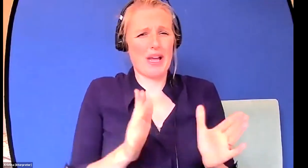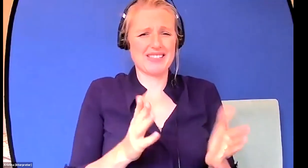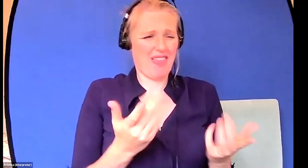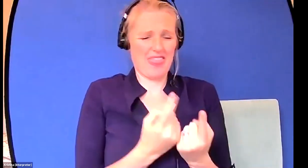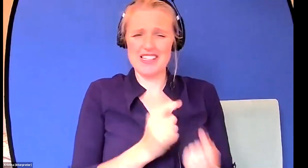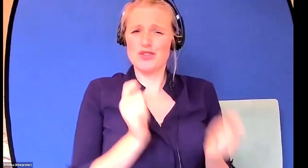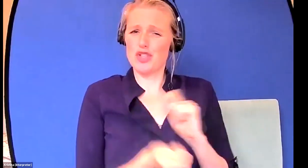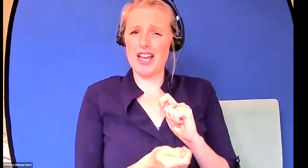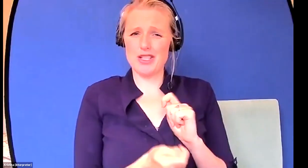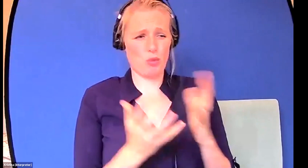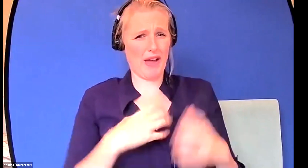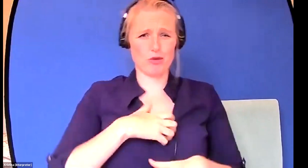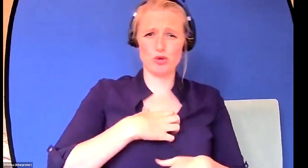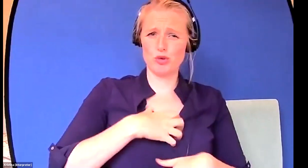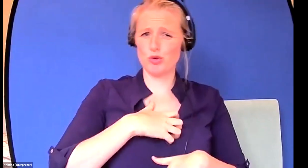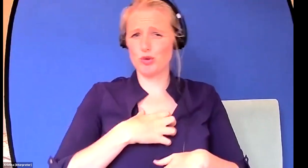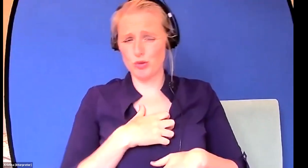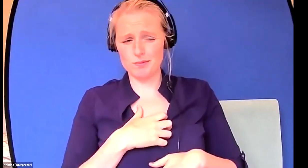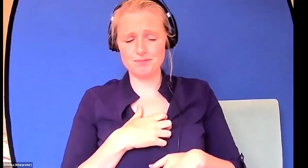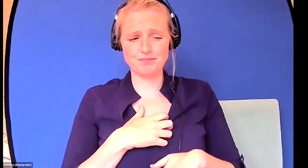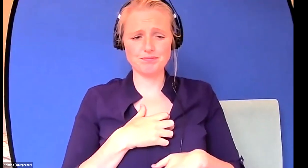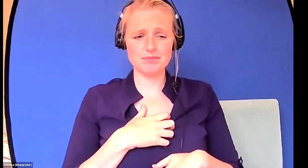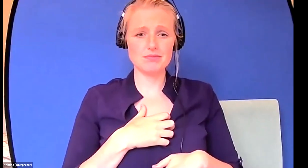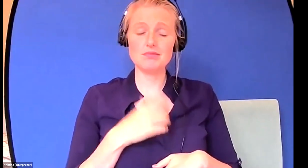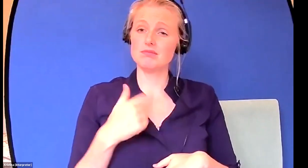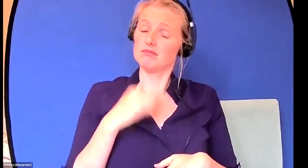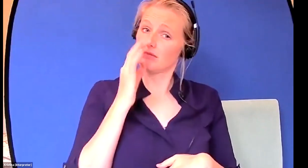the question I really want to ask today is there an